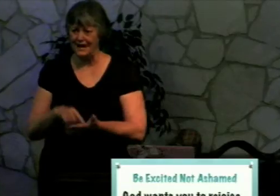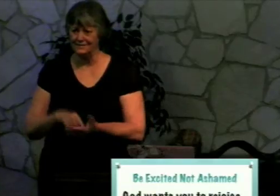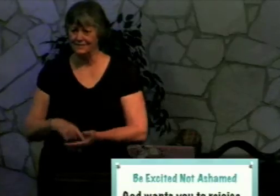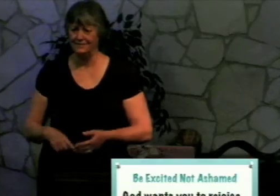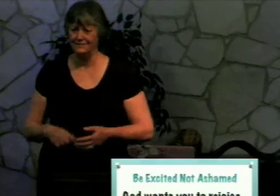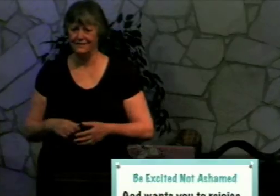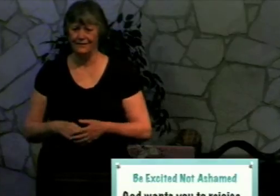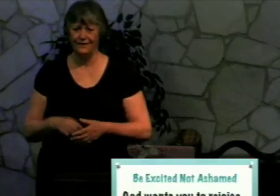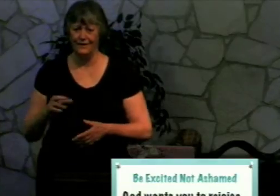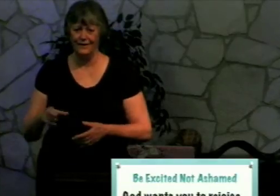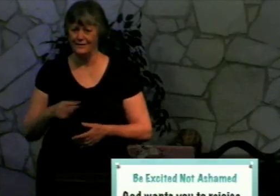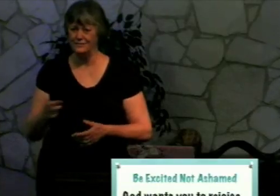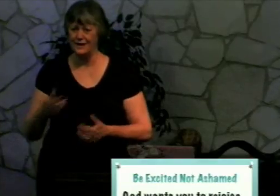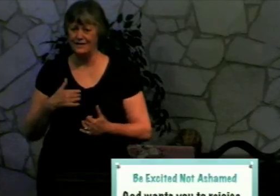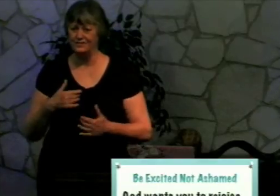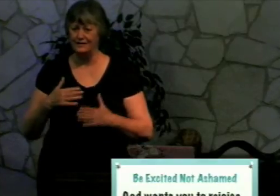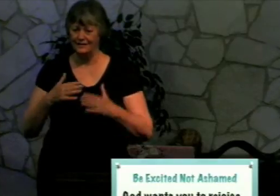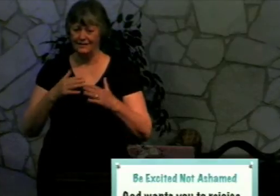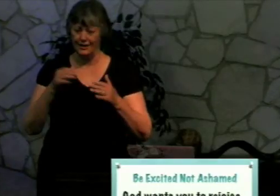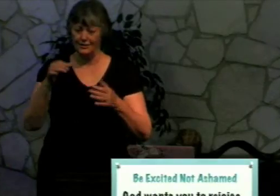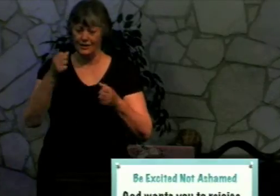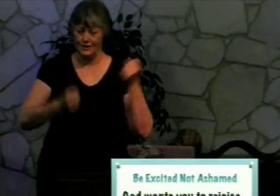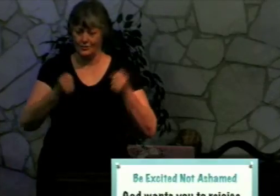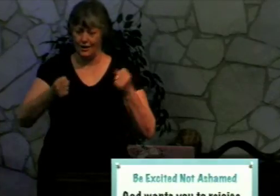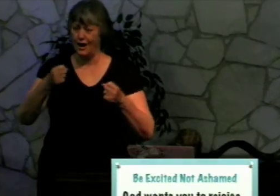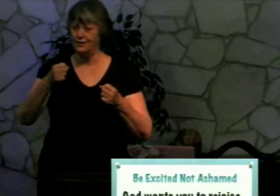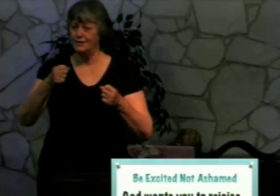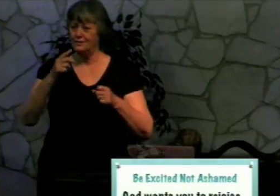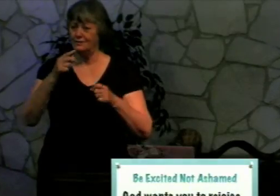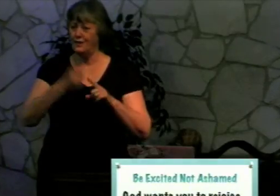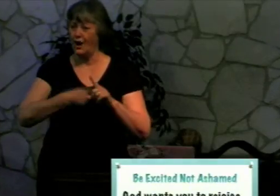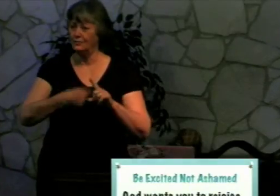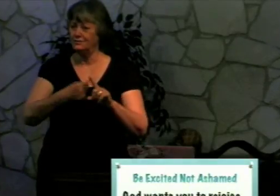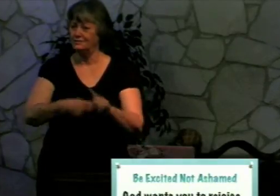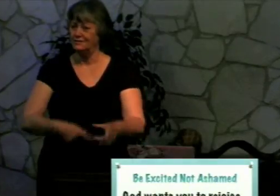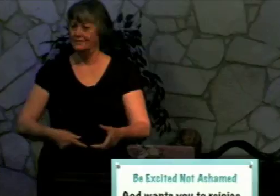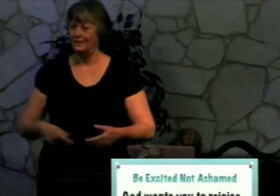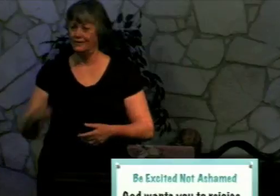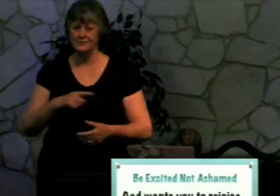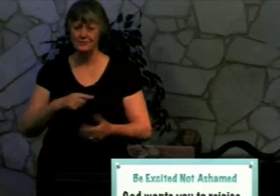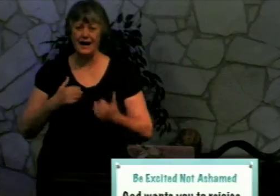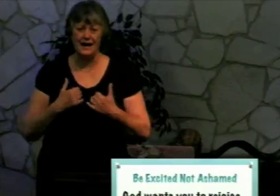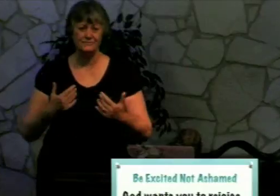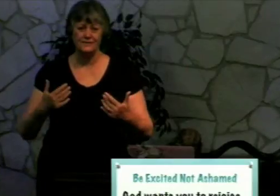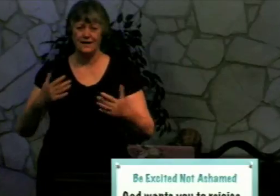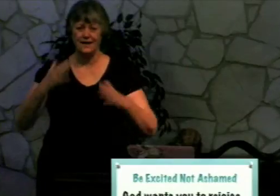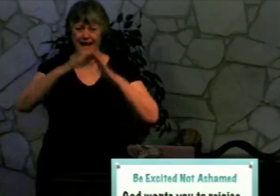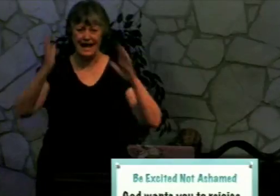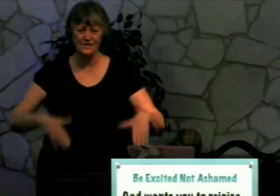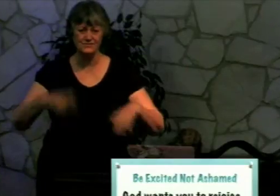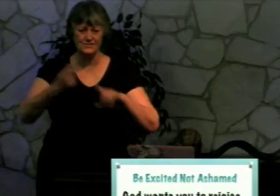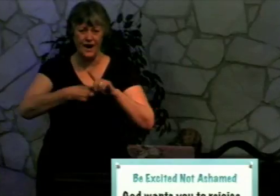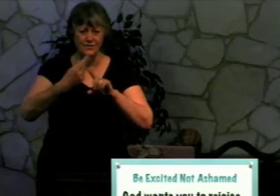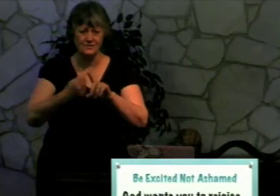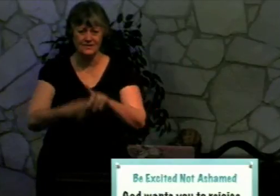debt, or you have a car note, or you have a house note